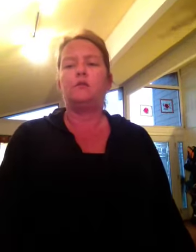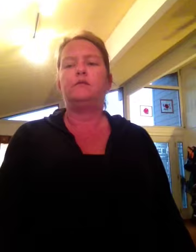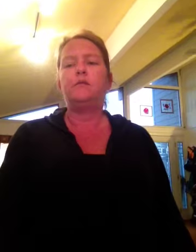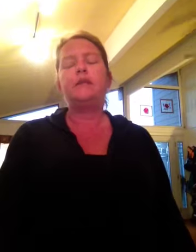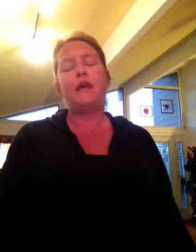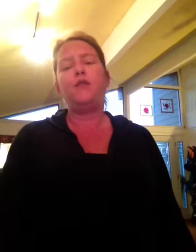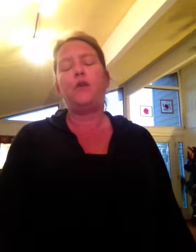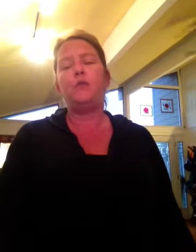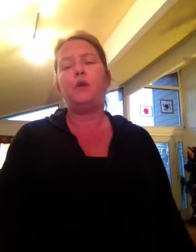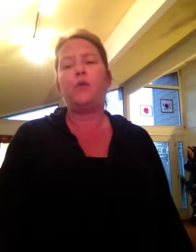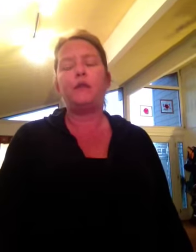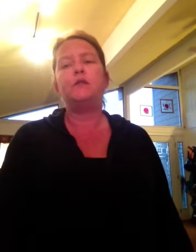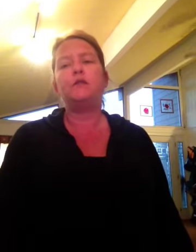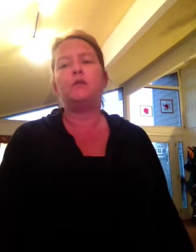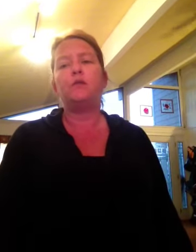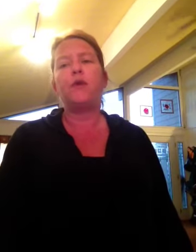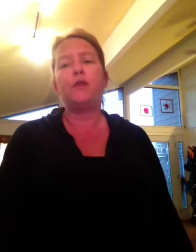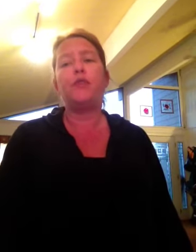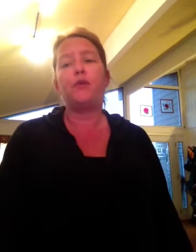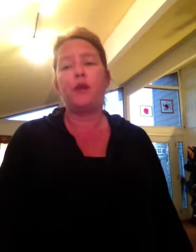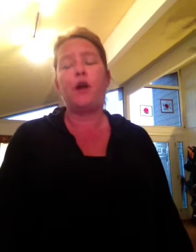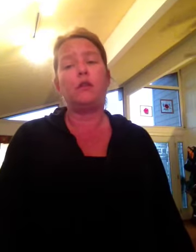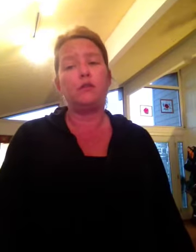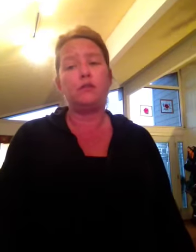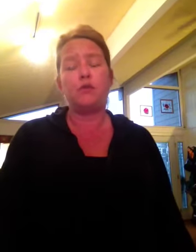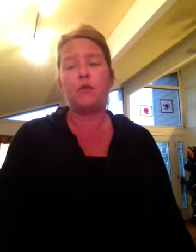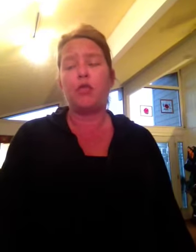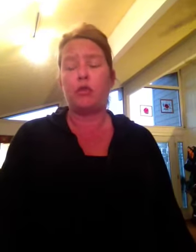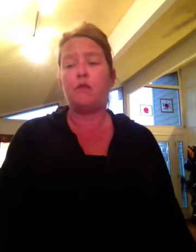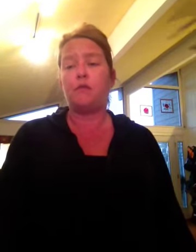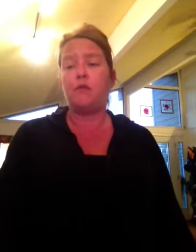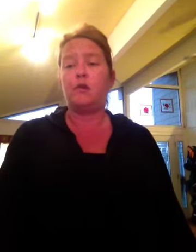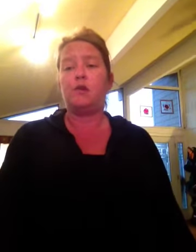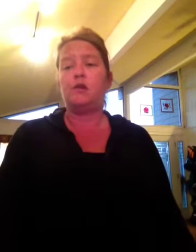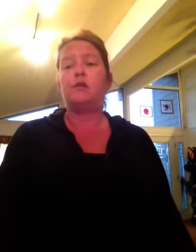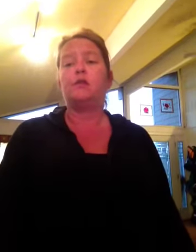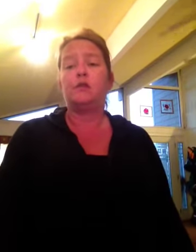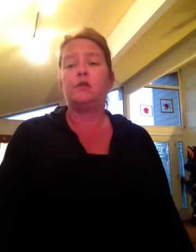My telephone bill runs roughly $30 per month.